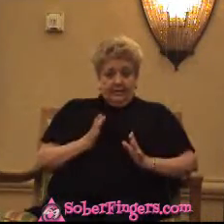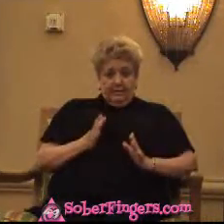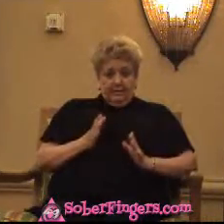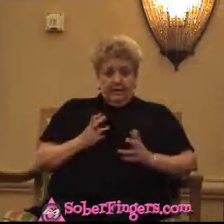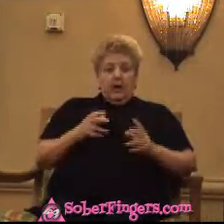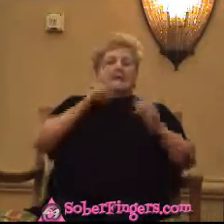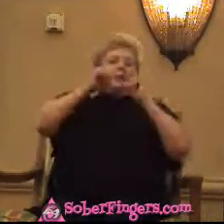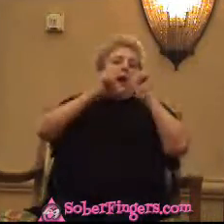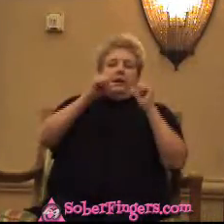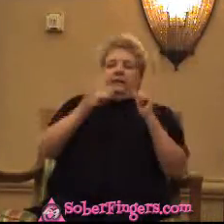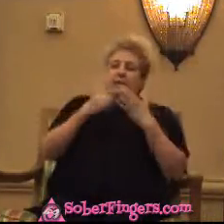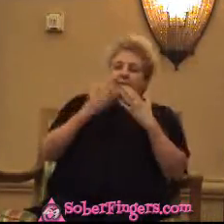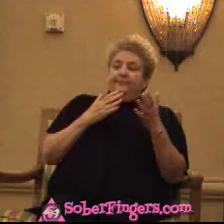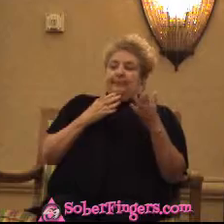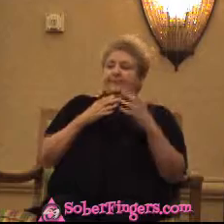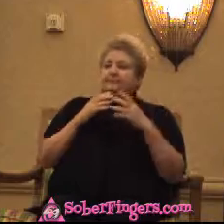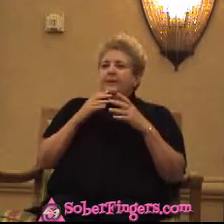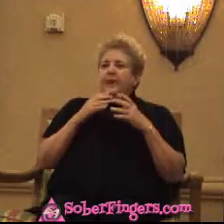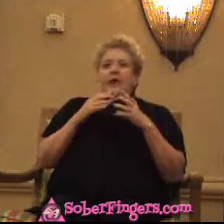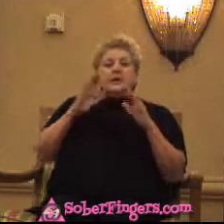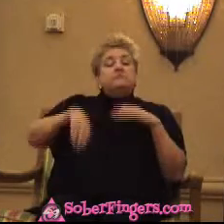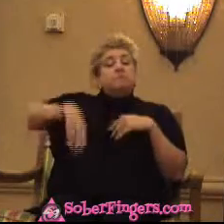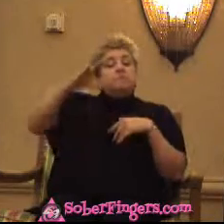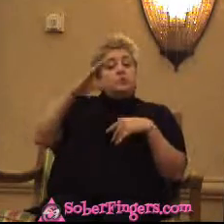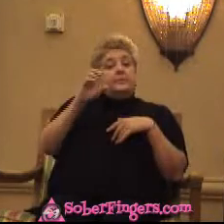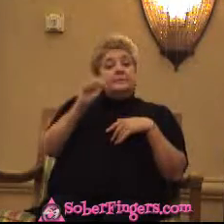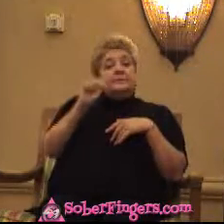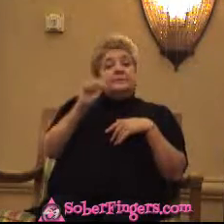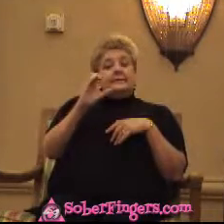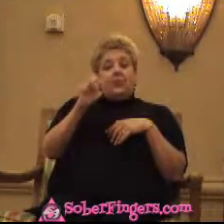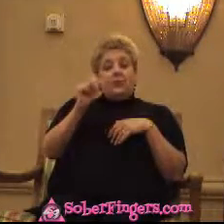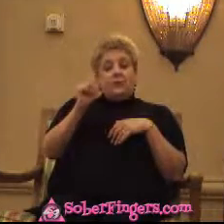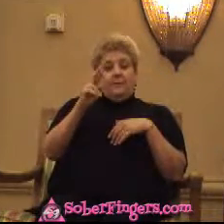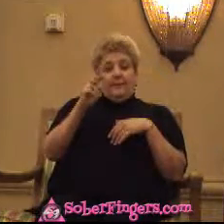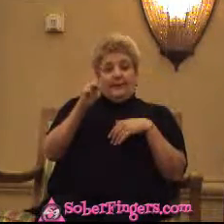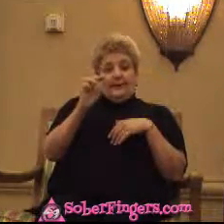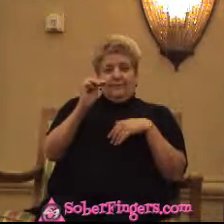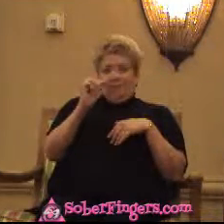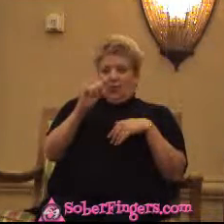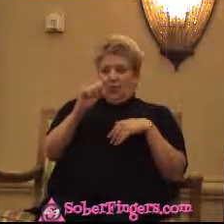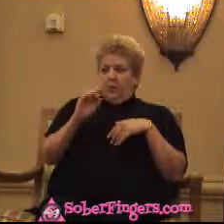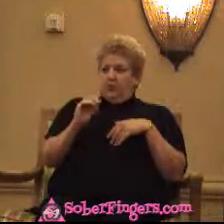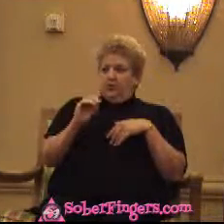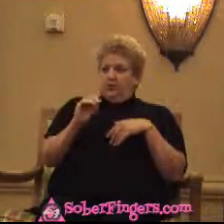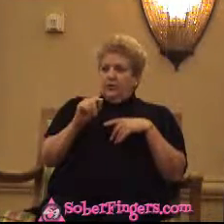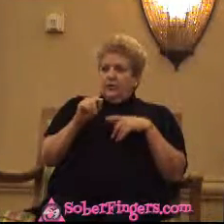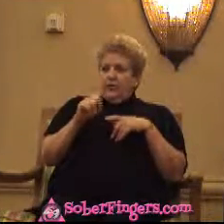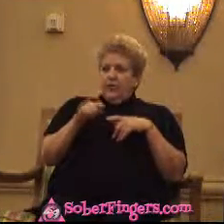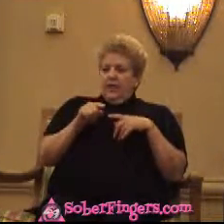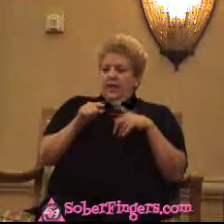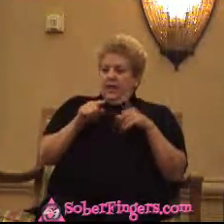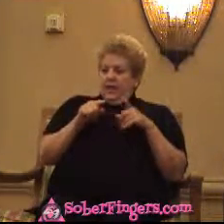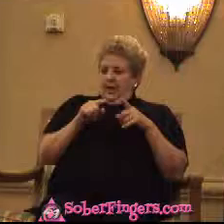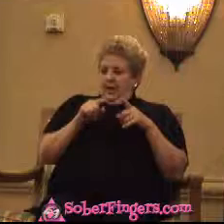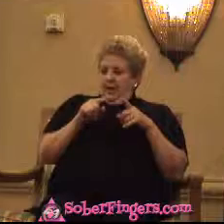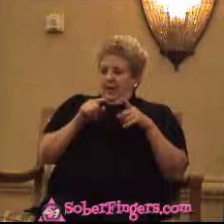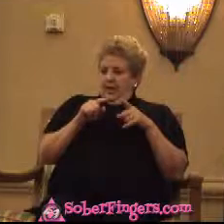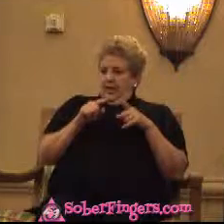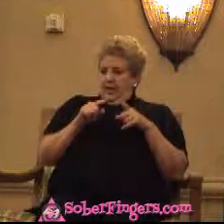California, and my best friend, who I grew up with my whole life, in fact, he's 18 days younger than me, we were born across the street from each other. He's an Armenian